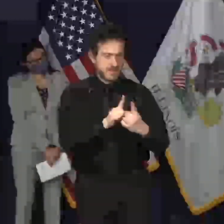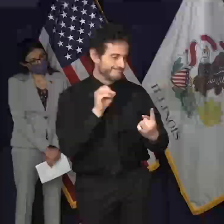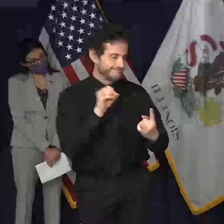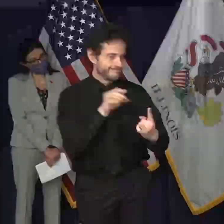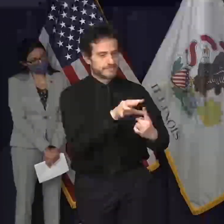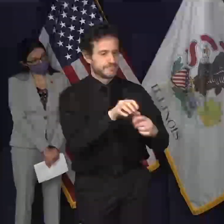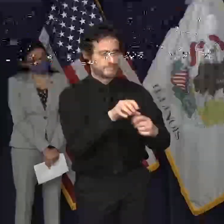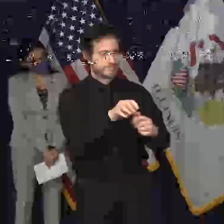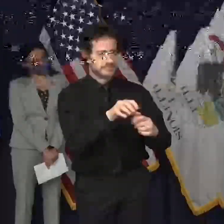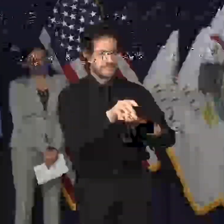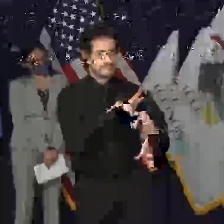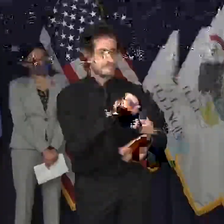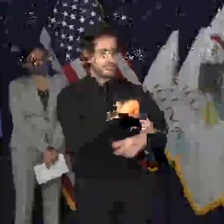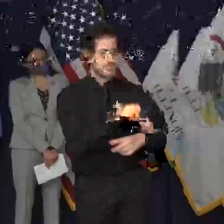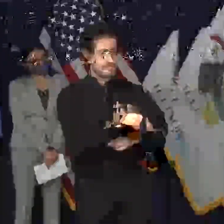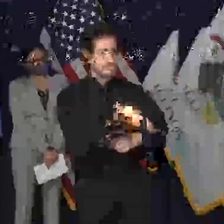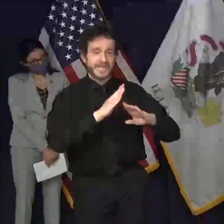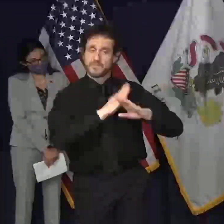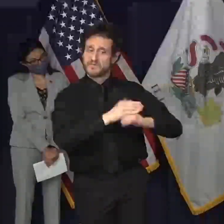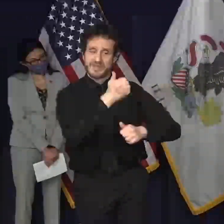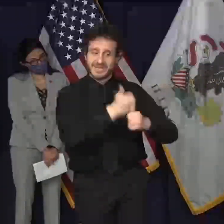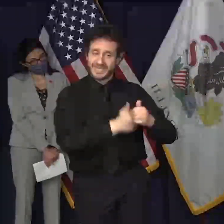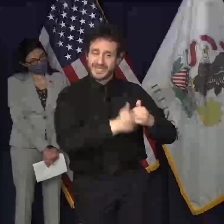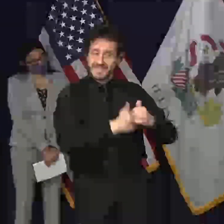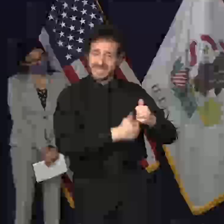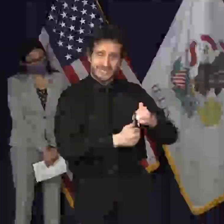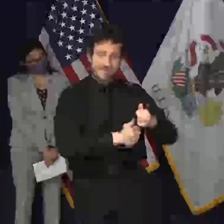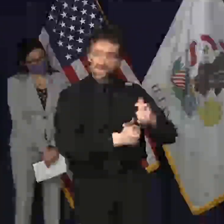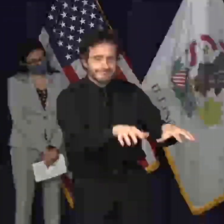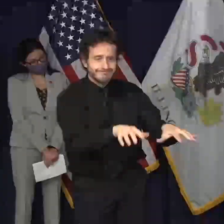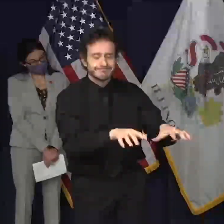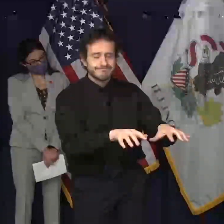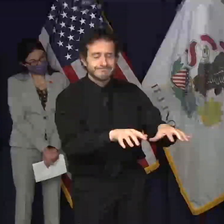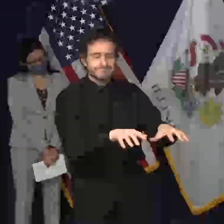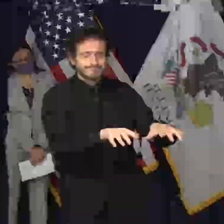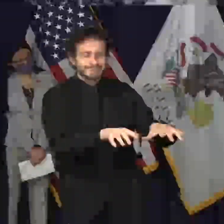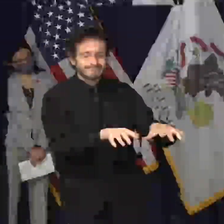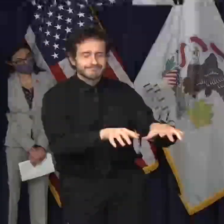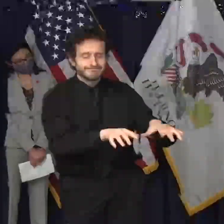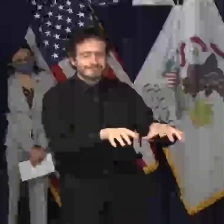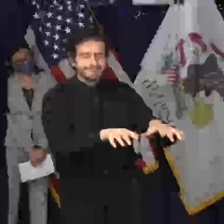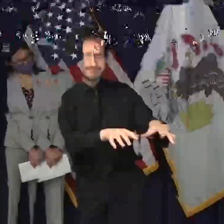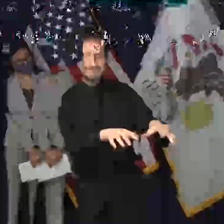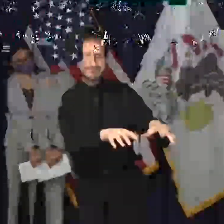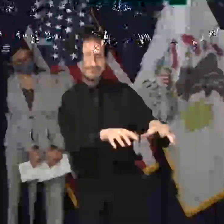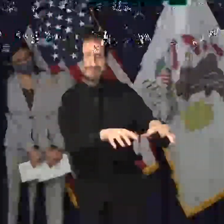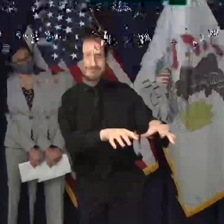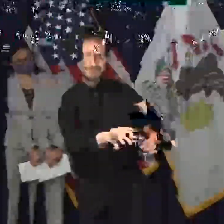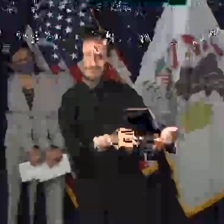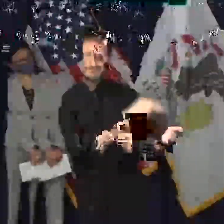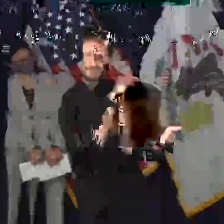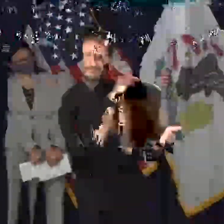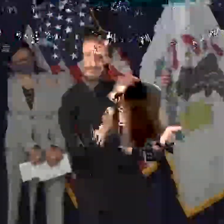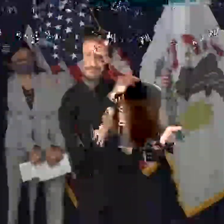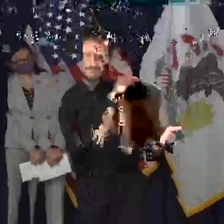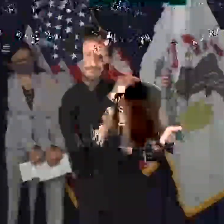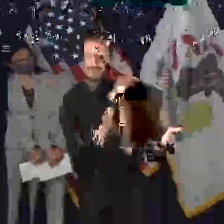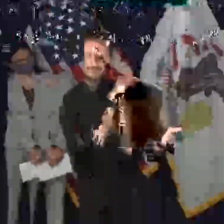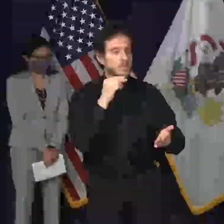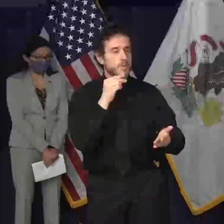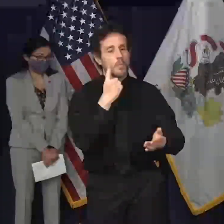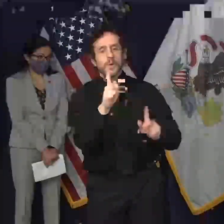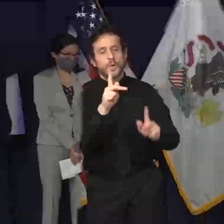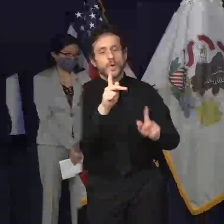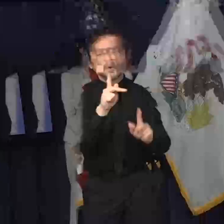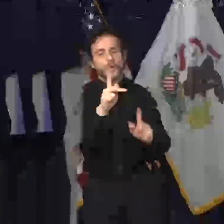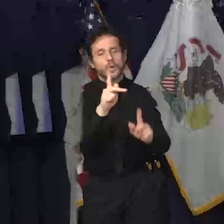solution where you could prevent every case. And once it has gotten into the facility, it's probably already started to spread again before we